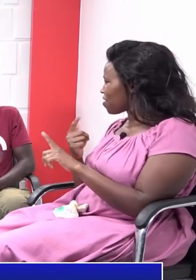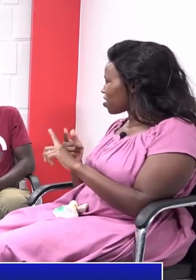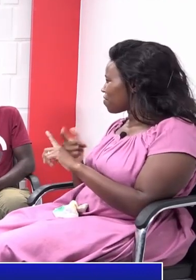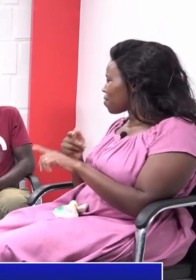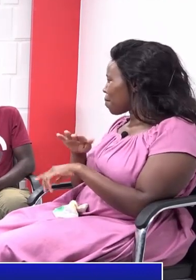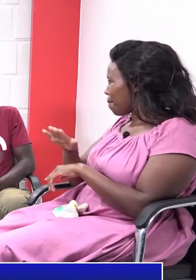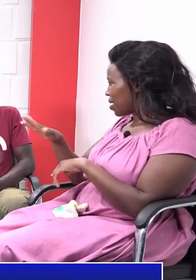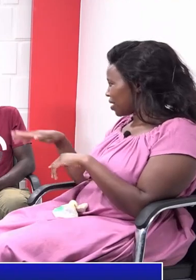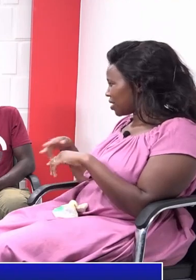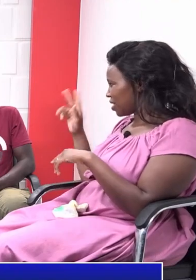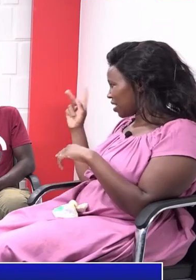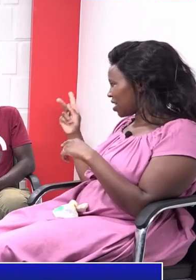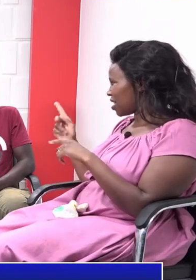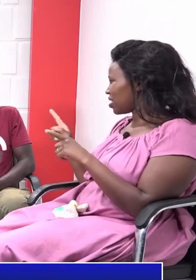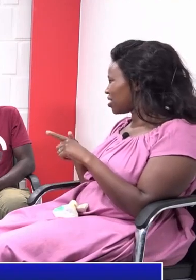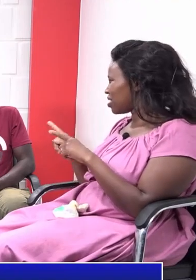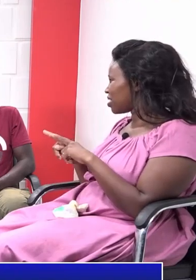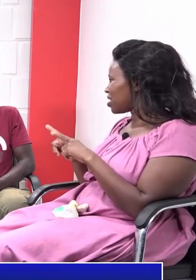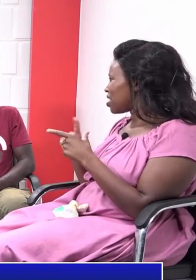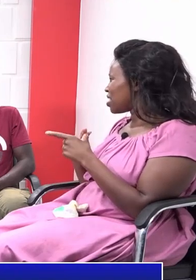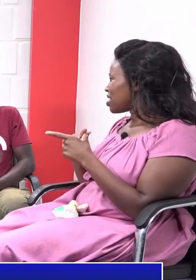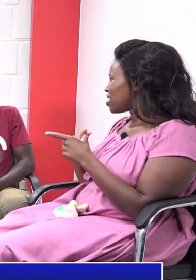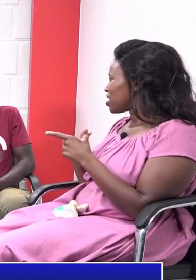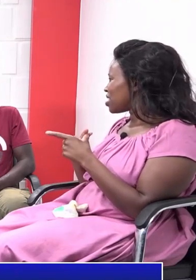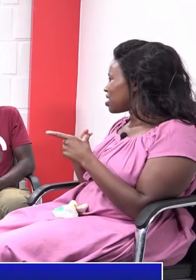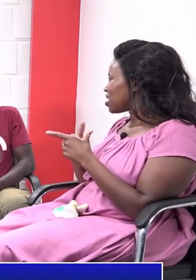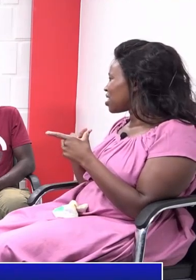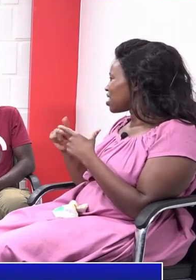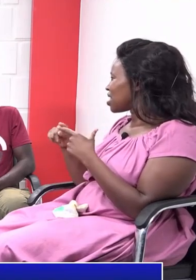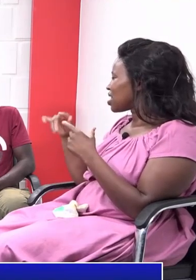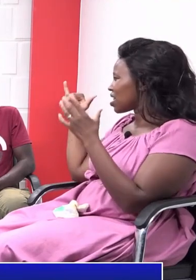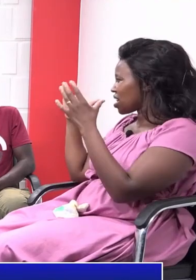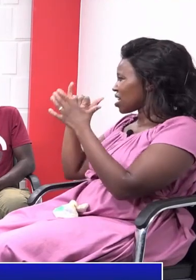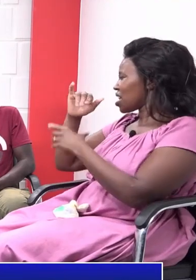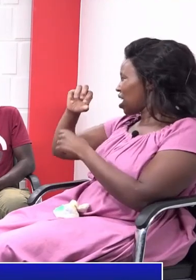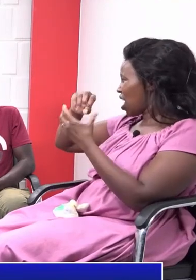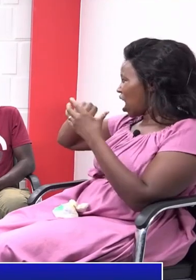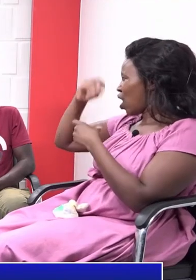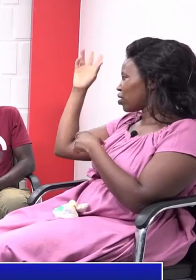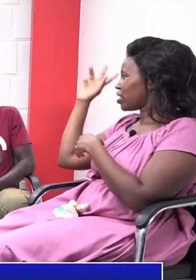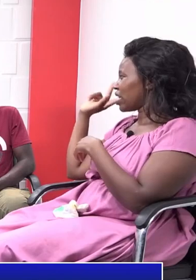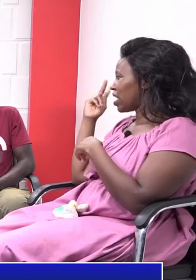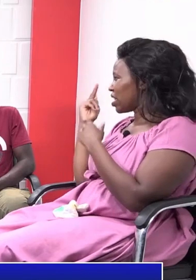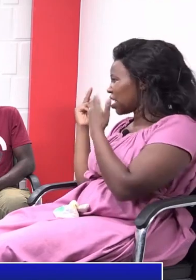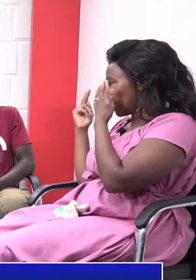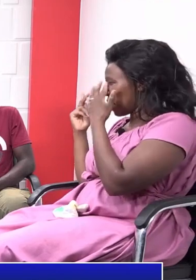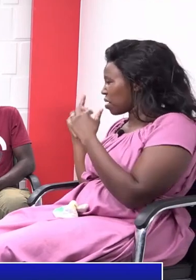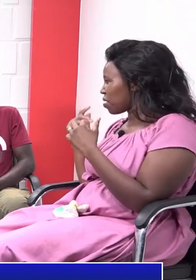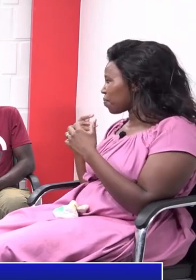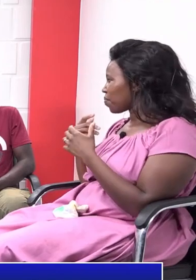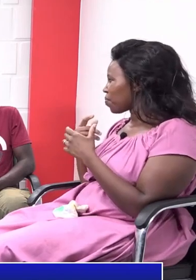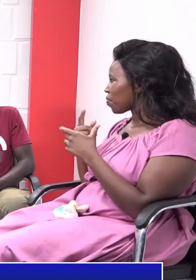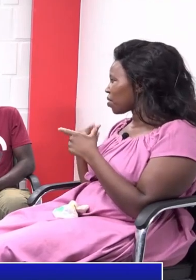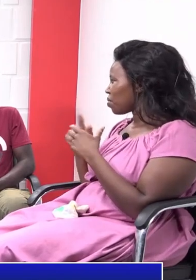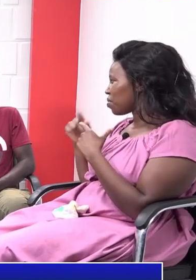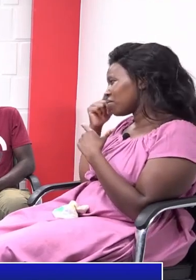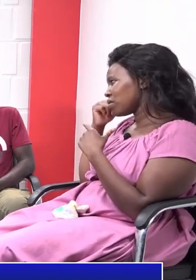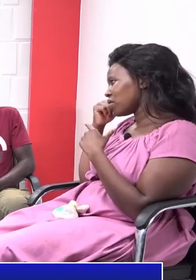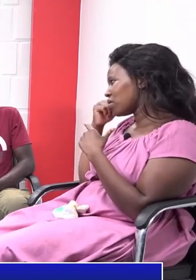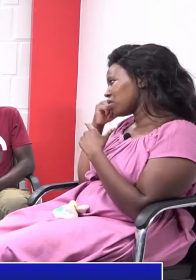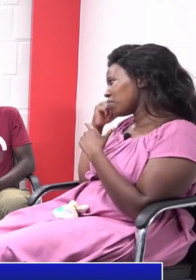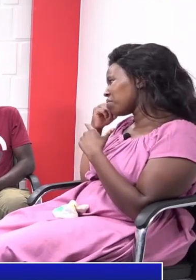that's why tunasemanga yule mtu akona need na nini, we support a lot of people, and we thank God for that. Yes. I don't know to talk about that,